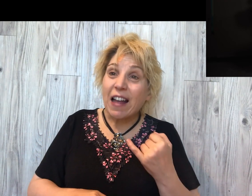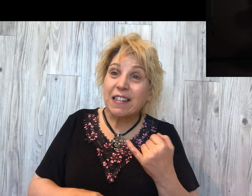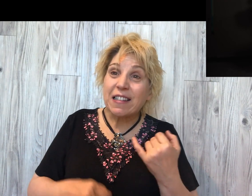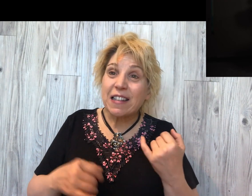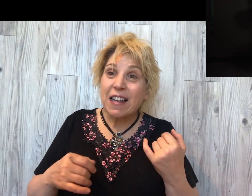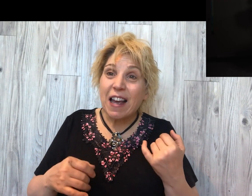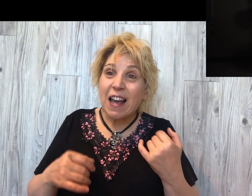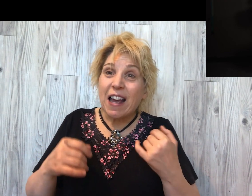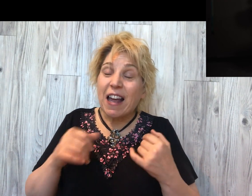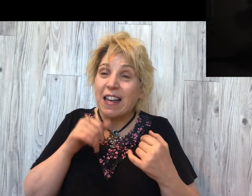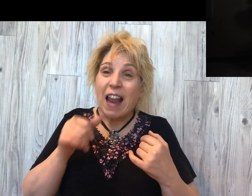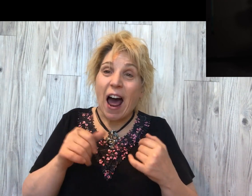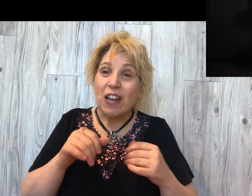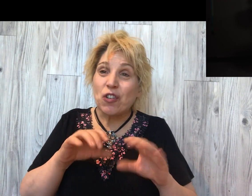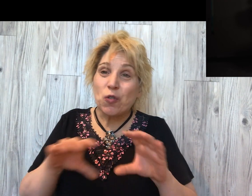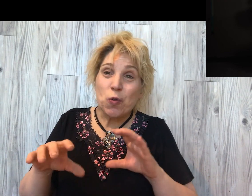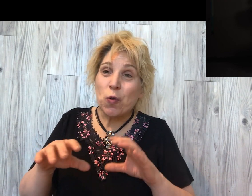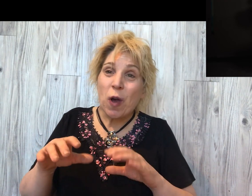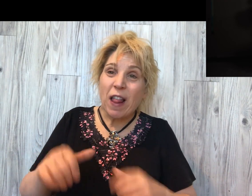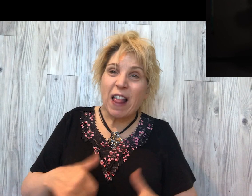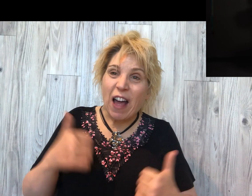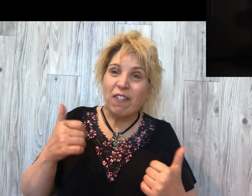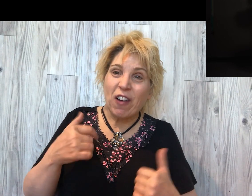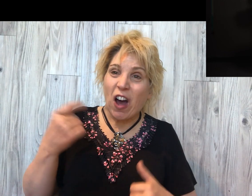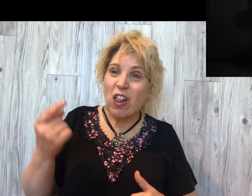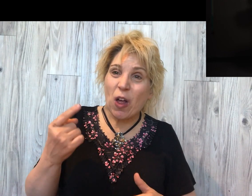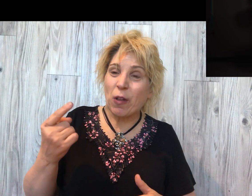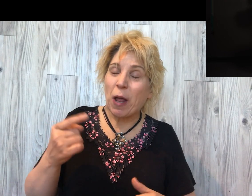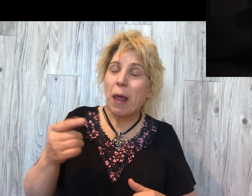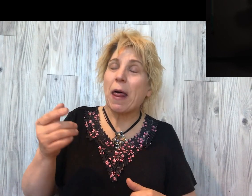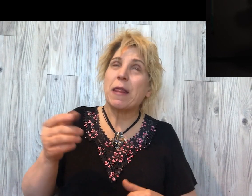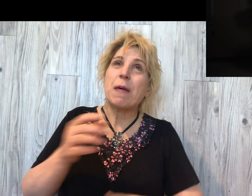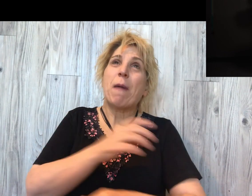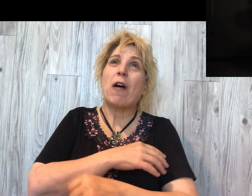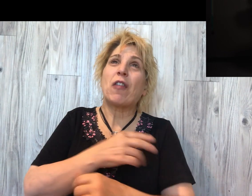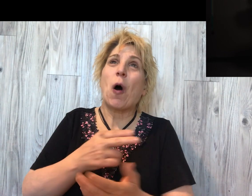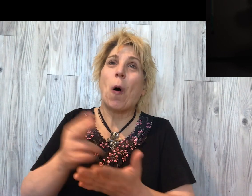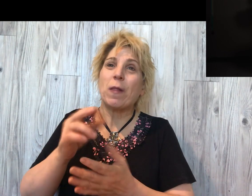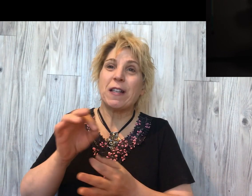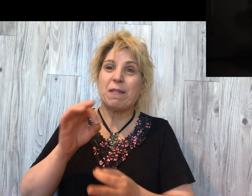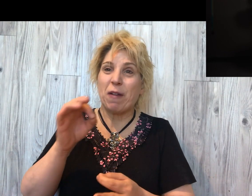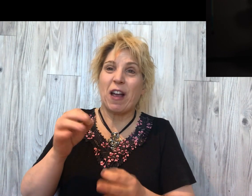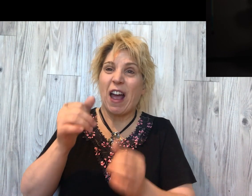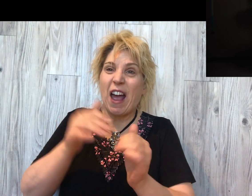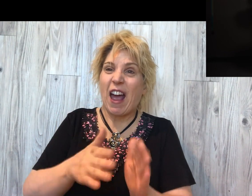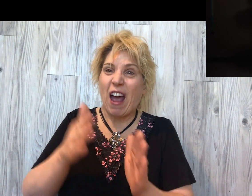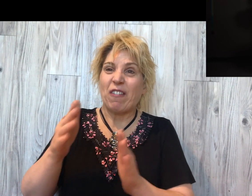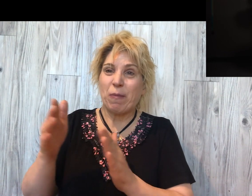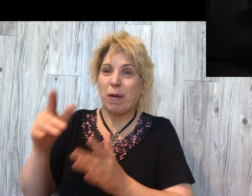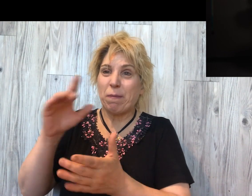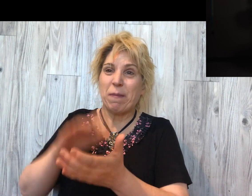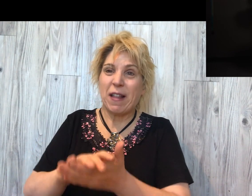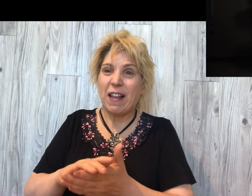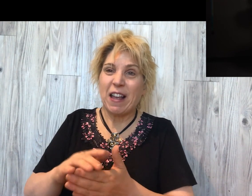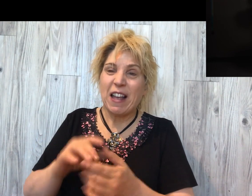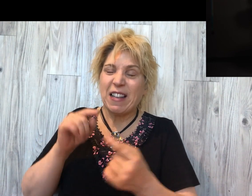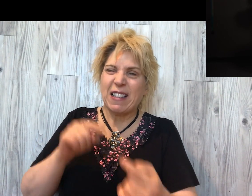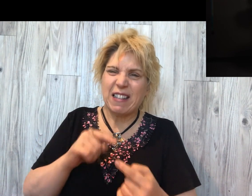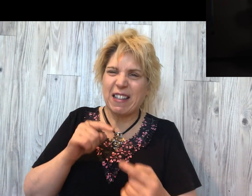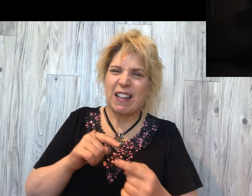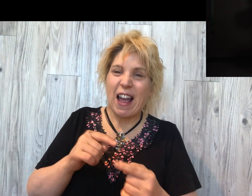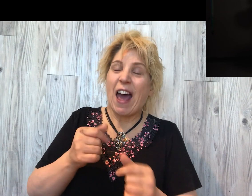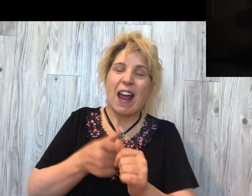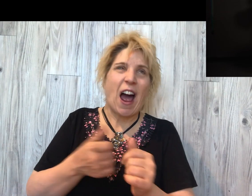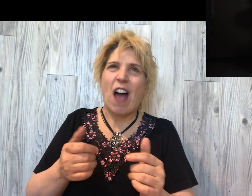session encouraging students to not do life alone, that the power of the Holy Spirit is available to every single believer to